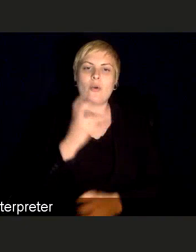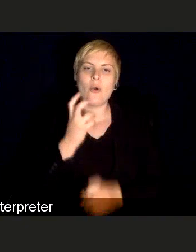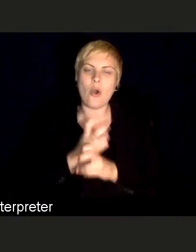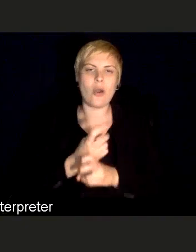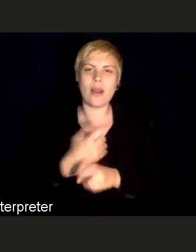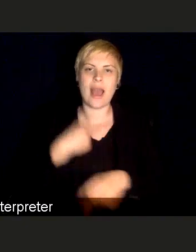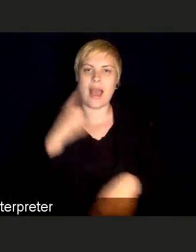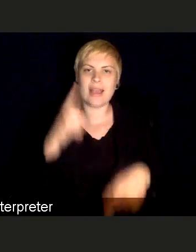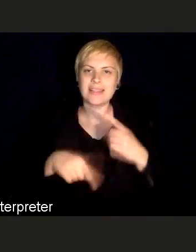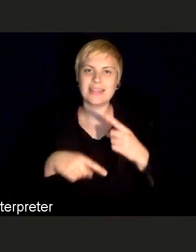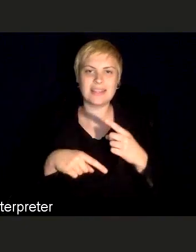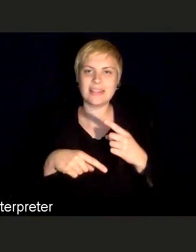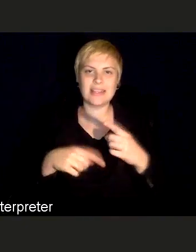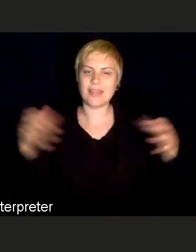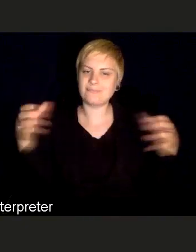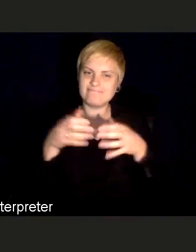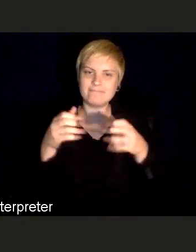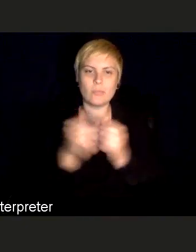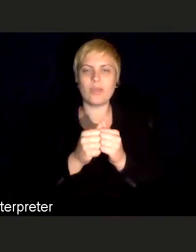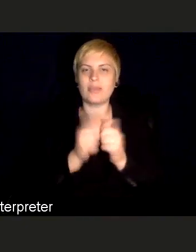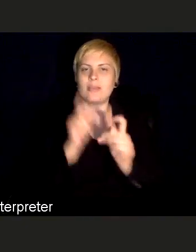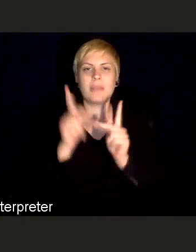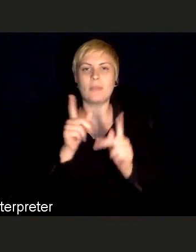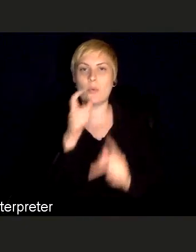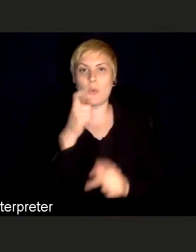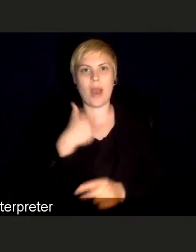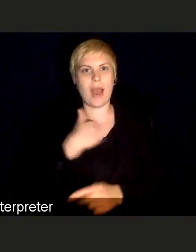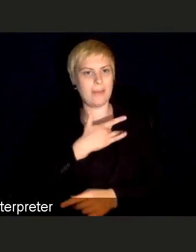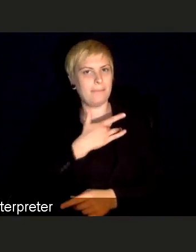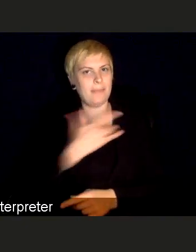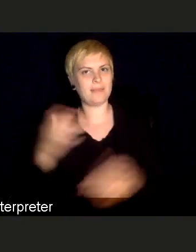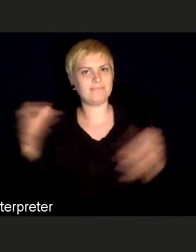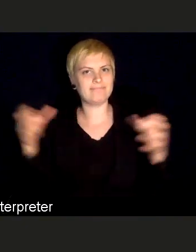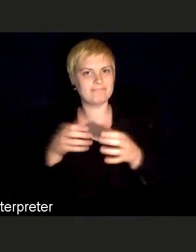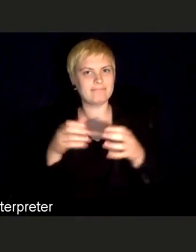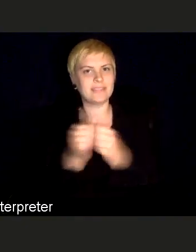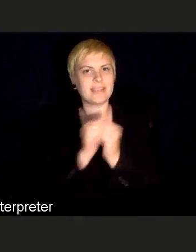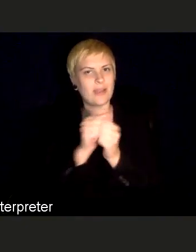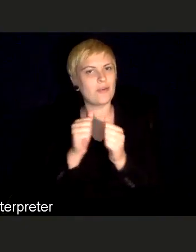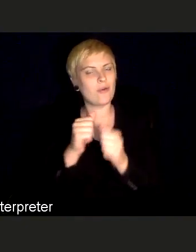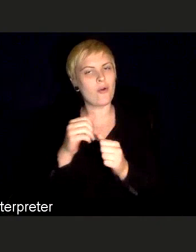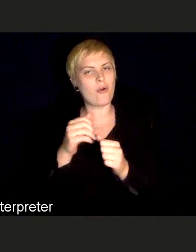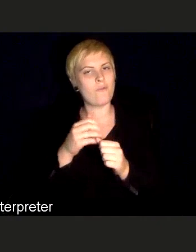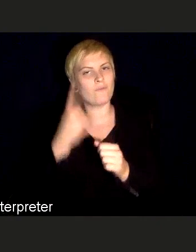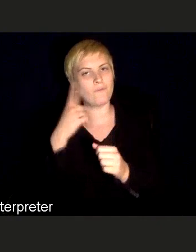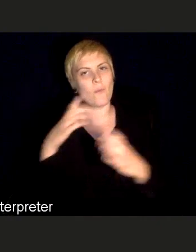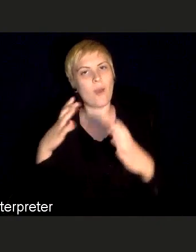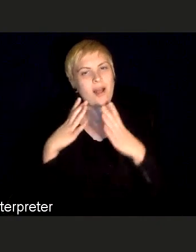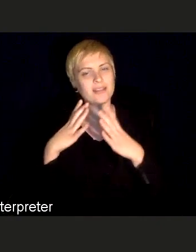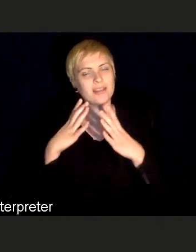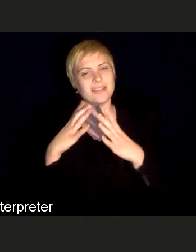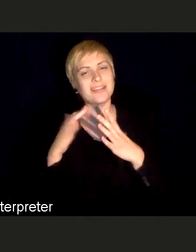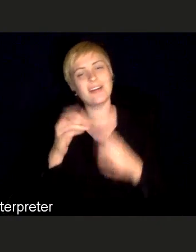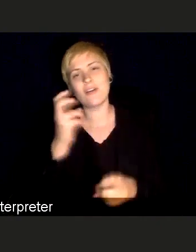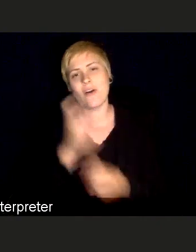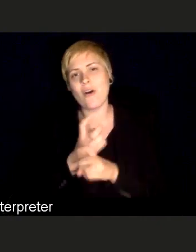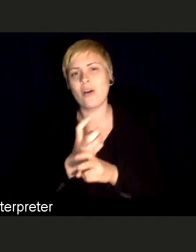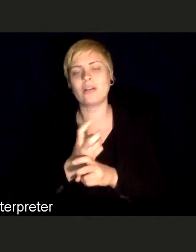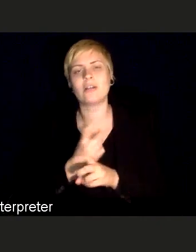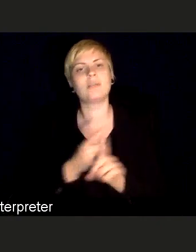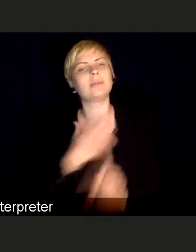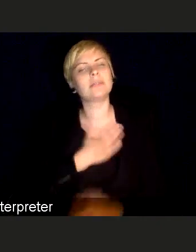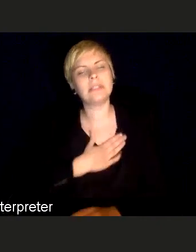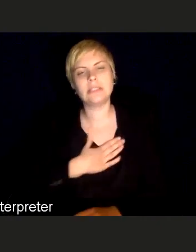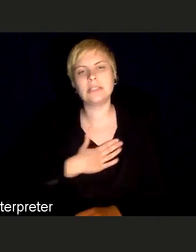the folks I'm used to gathering with over the holidays. But please just keep your family unit that you've been sheltering in place